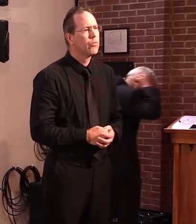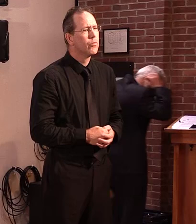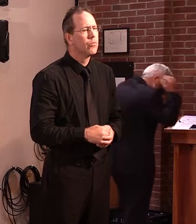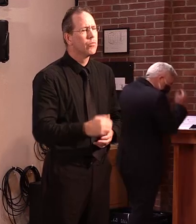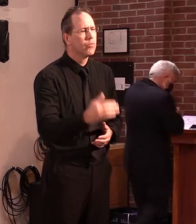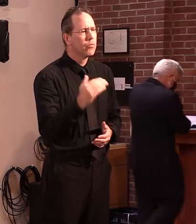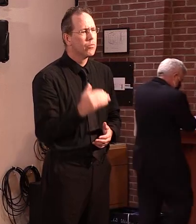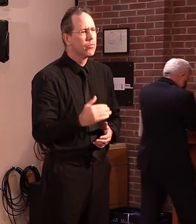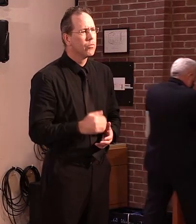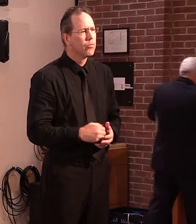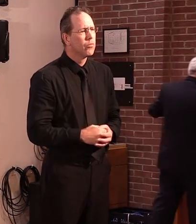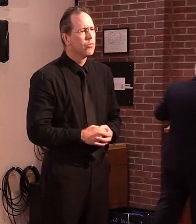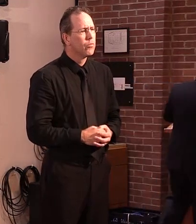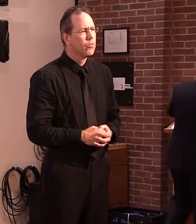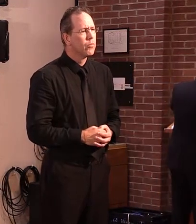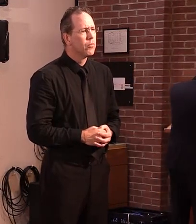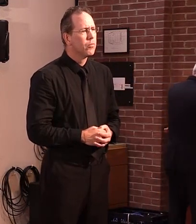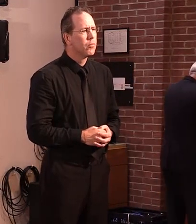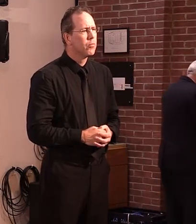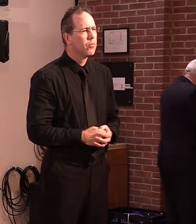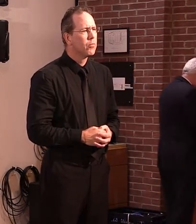Joe, the Barton Chronicle.